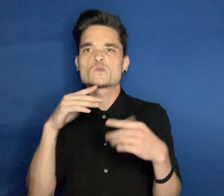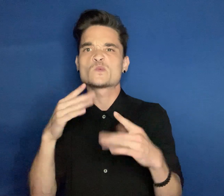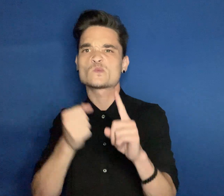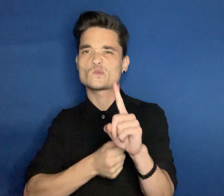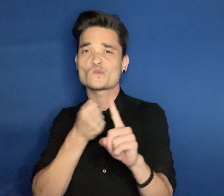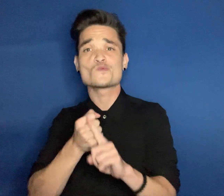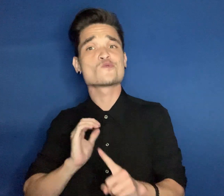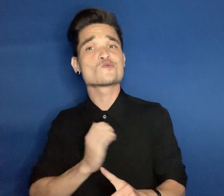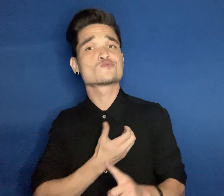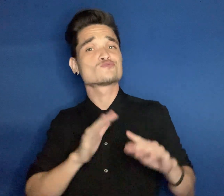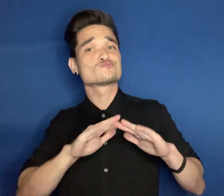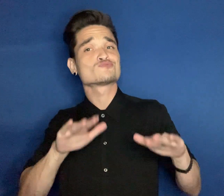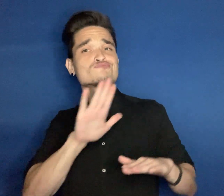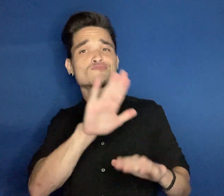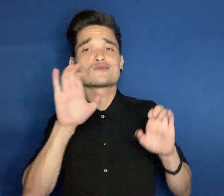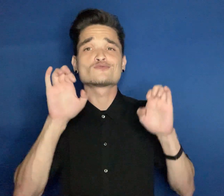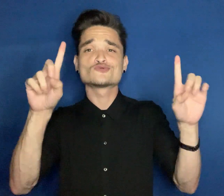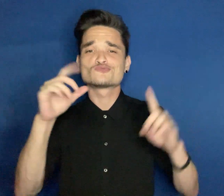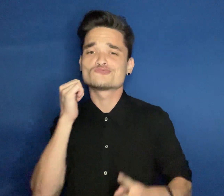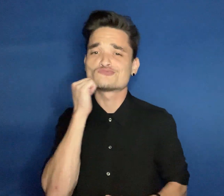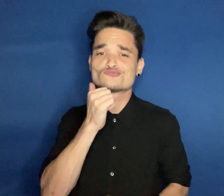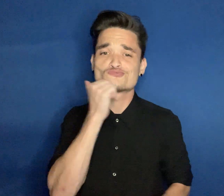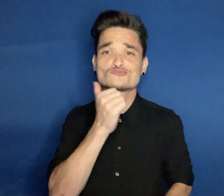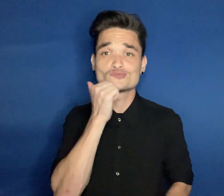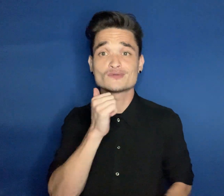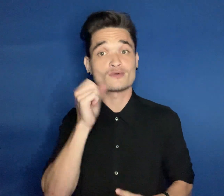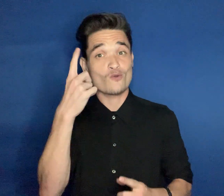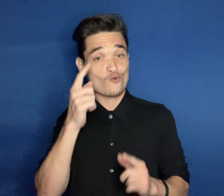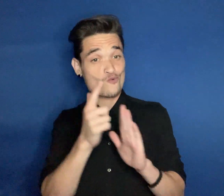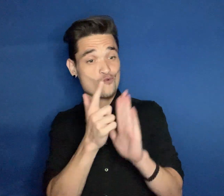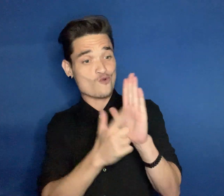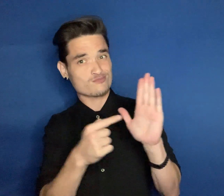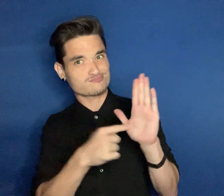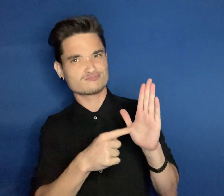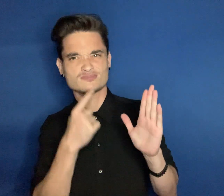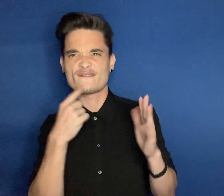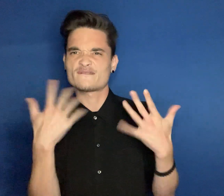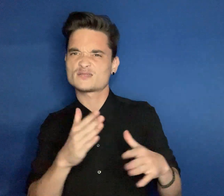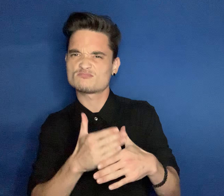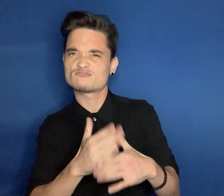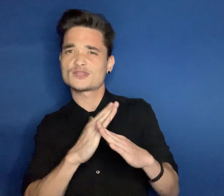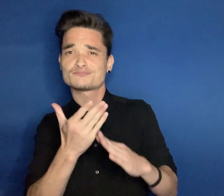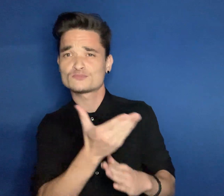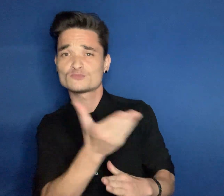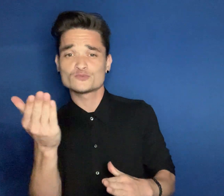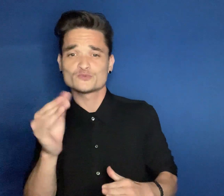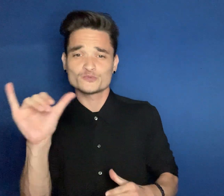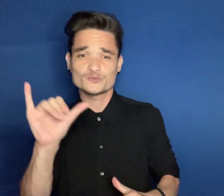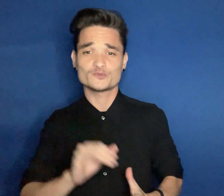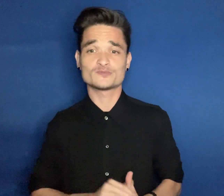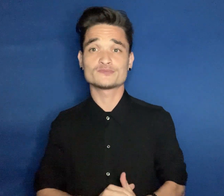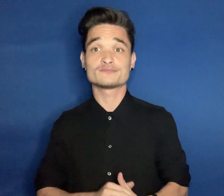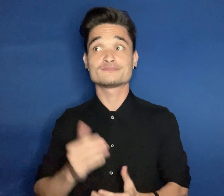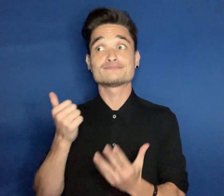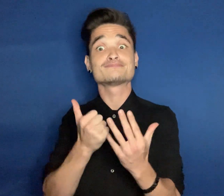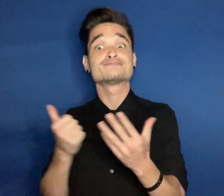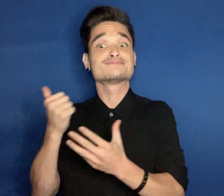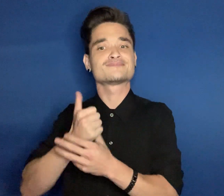Vermont. The law protects your right to live with your children. A housing provider cannot deny you housing because of your